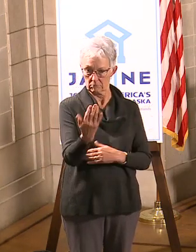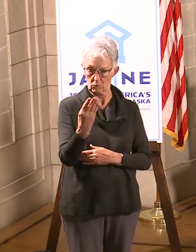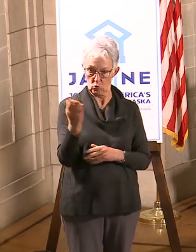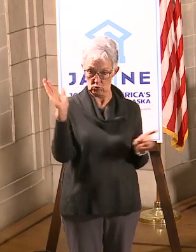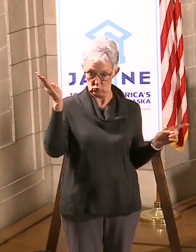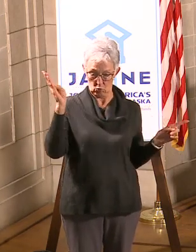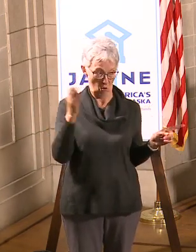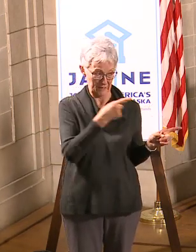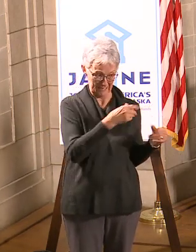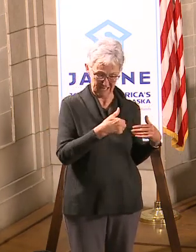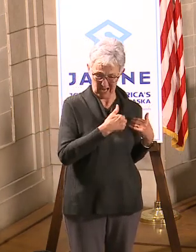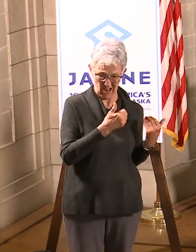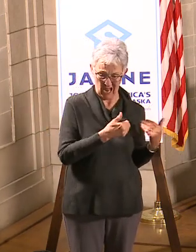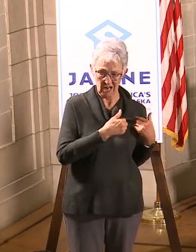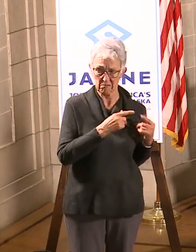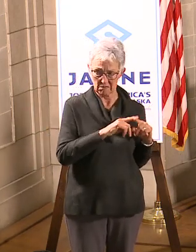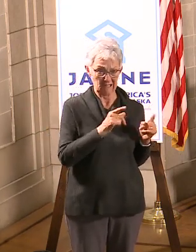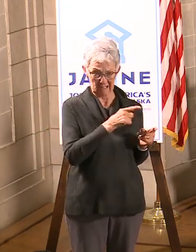effects.